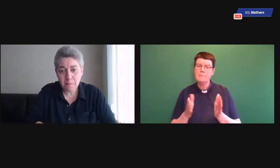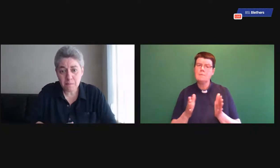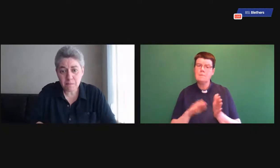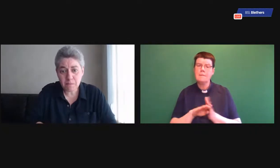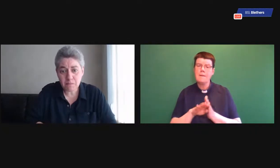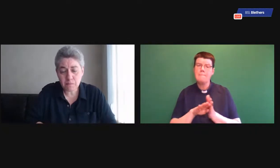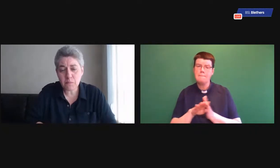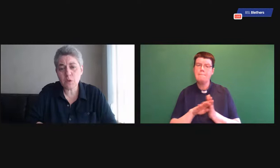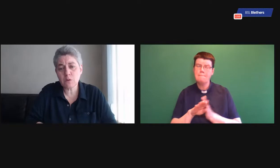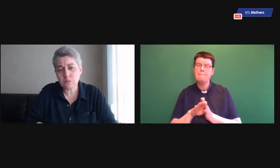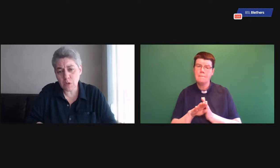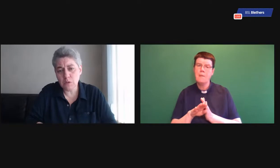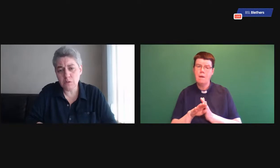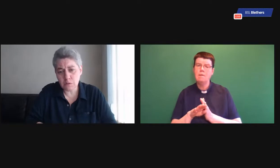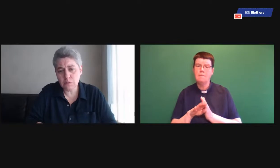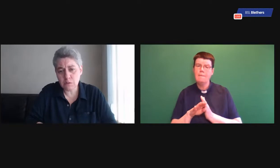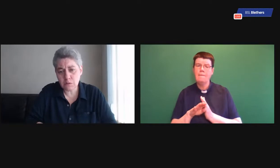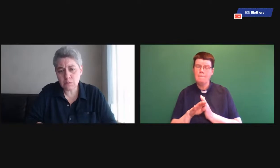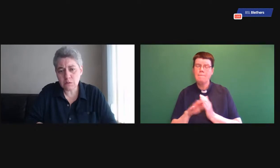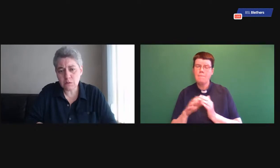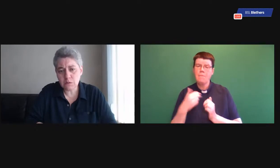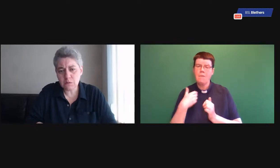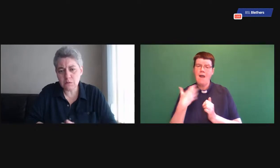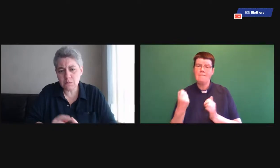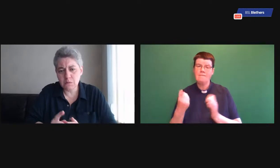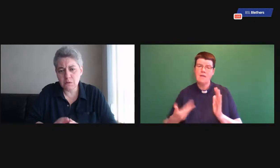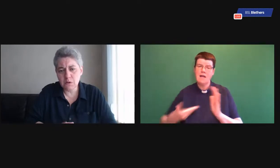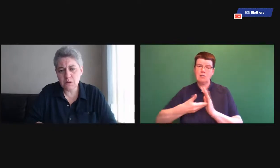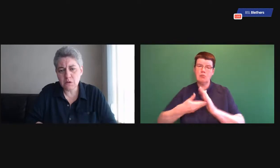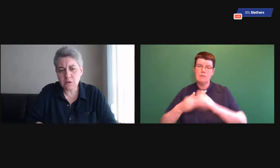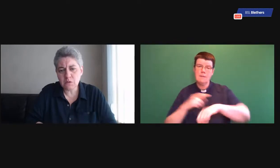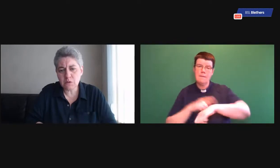end? Oh yes, there's a mandatory exam.